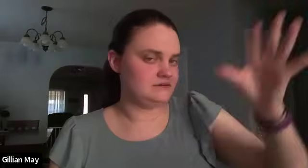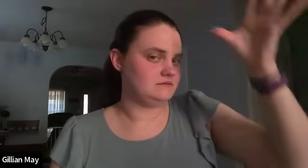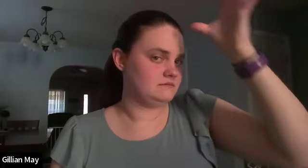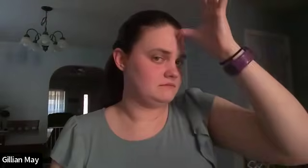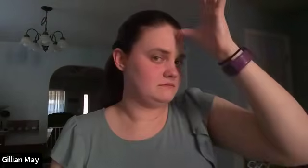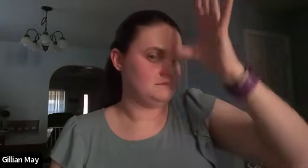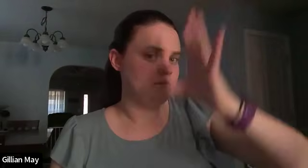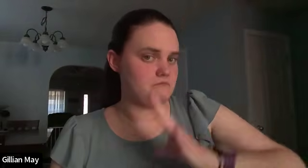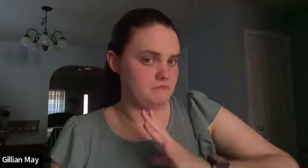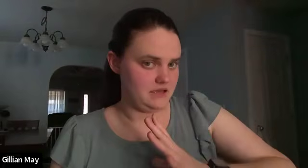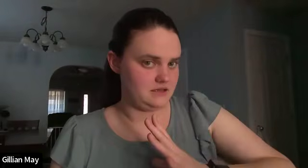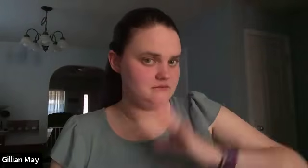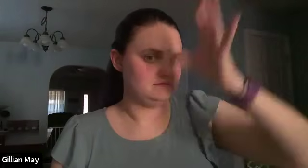man, man.